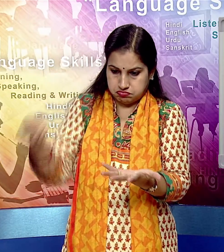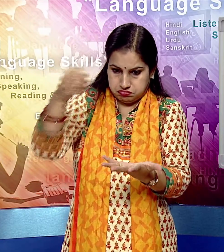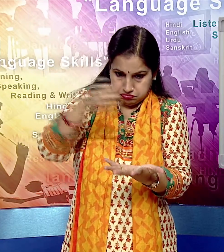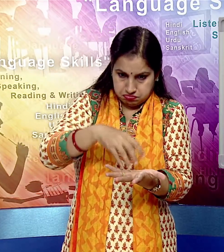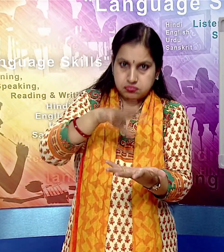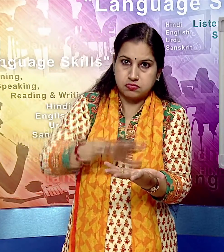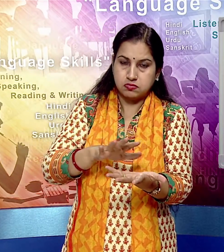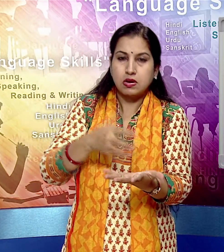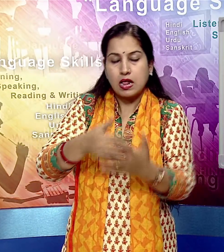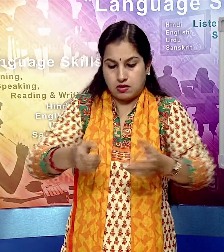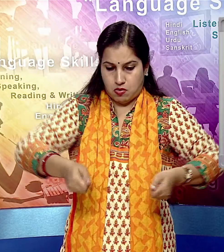or any other container.